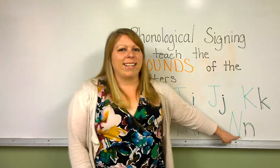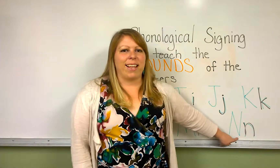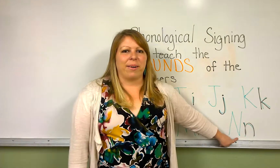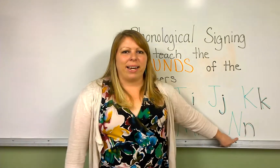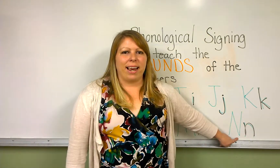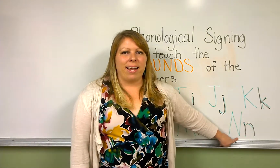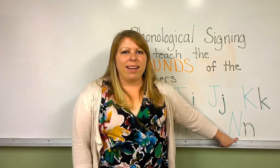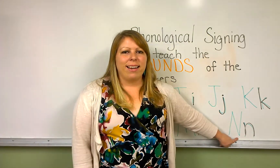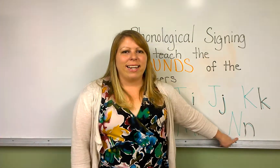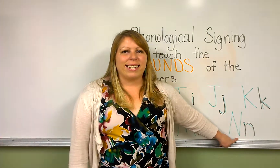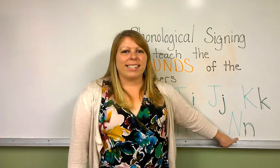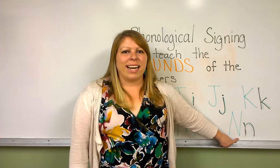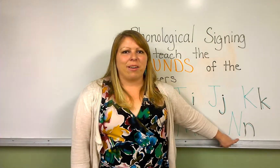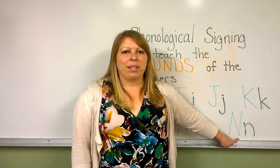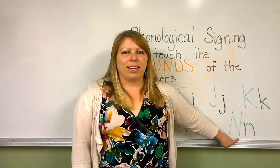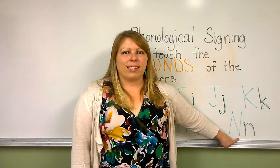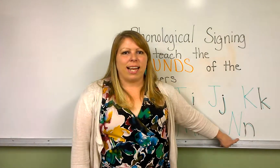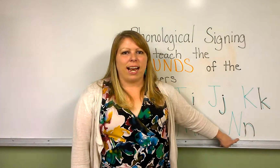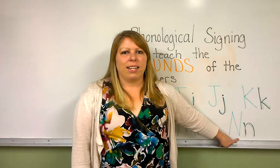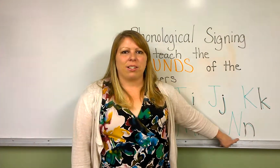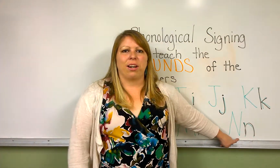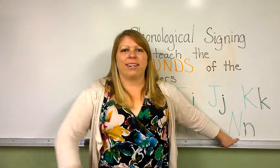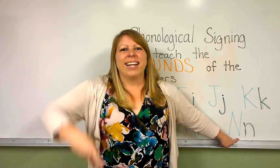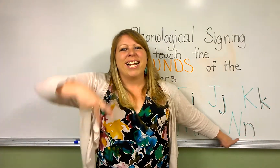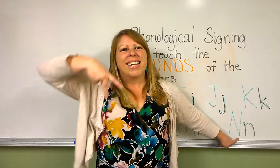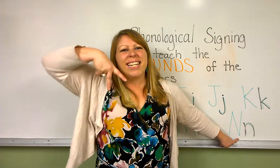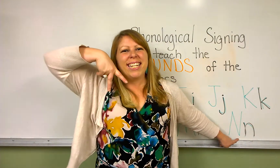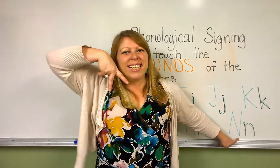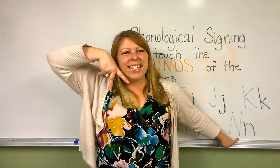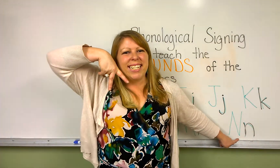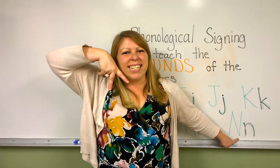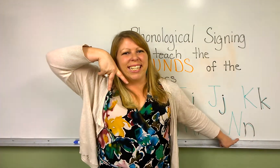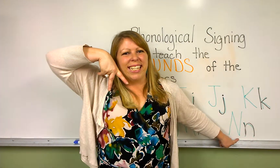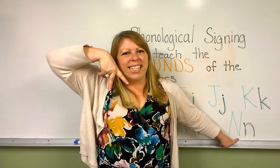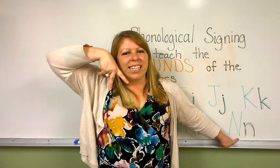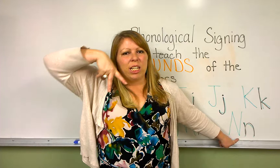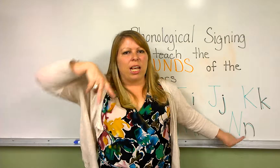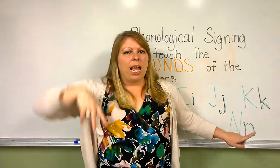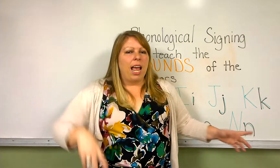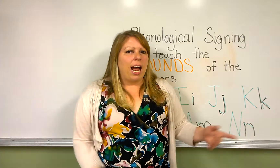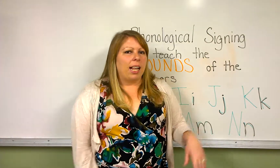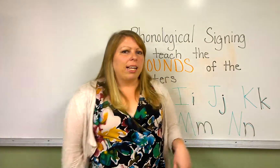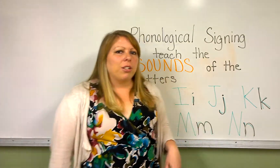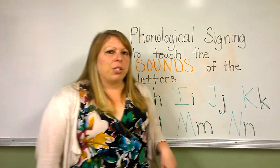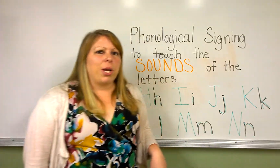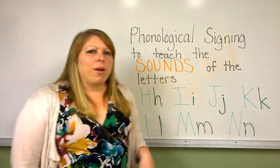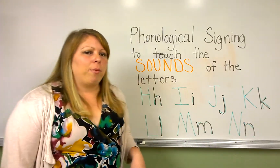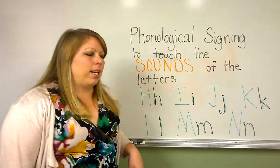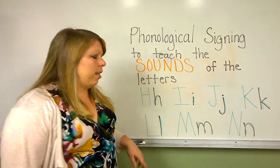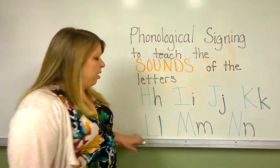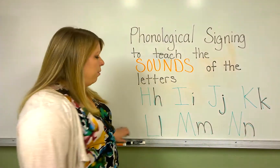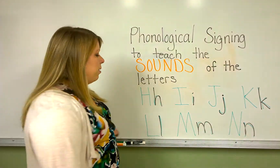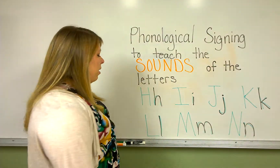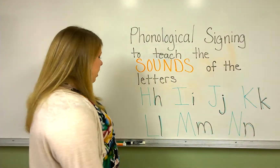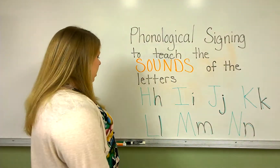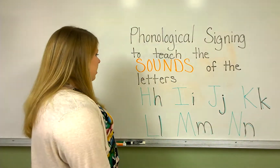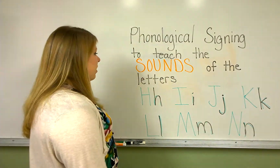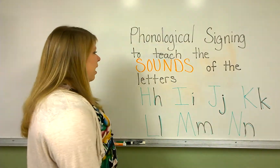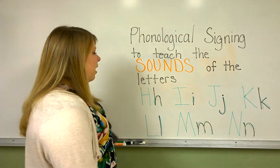letter N. Its sound and signs are N. I'd like to show you how we can use these signs